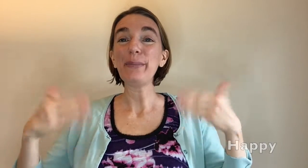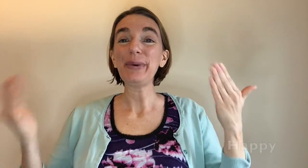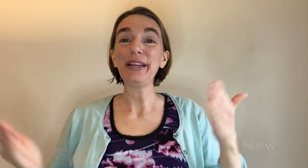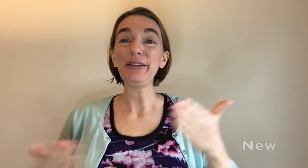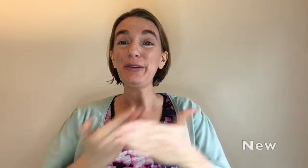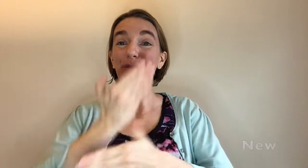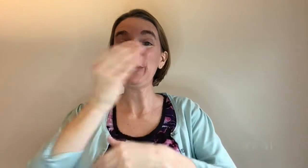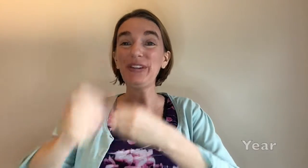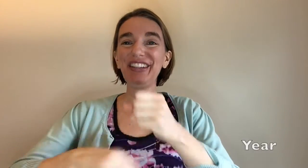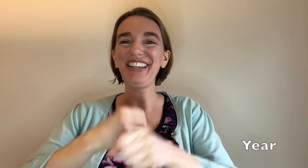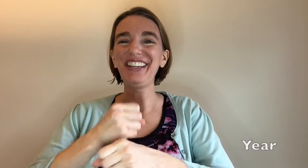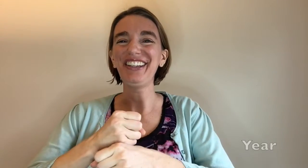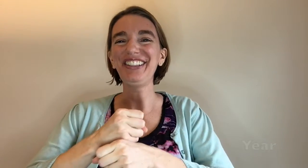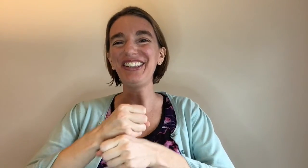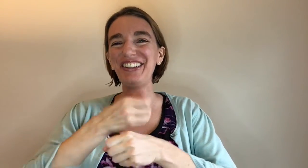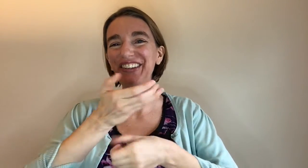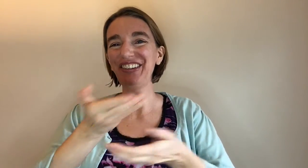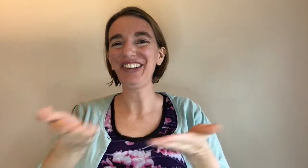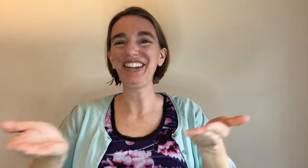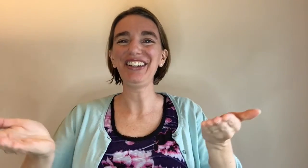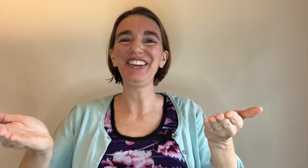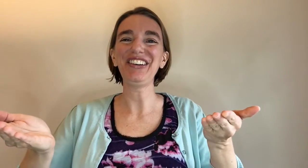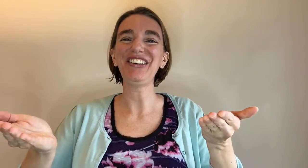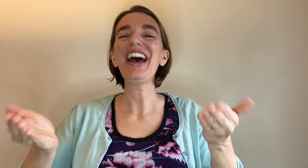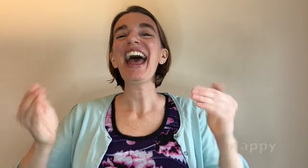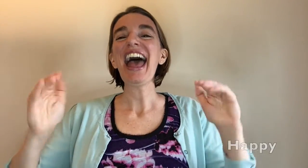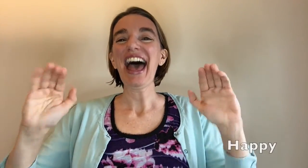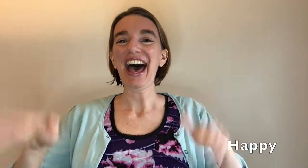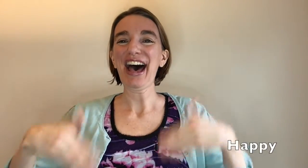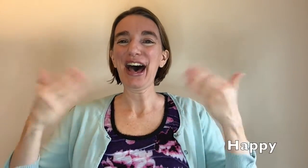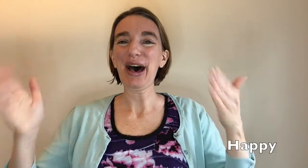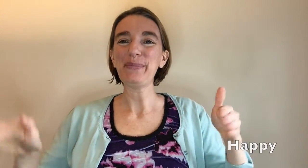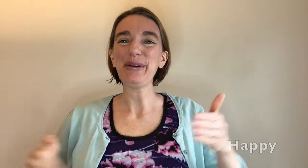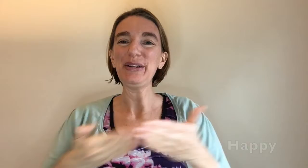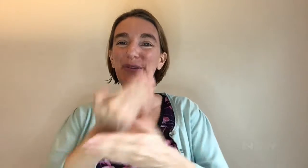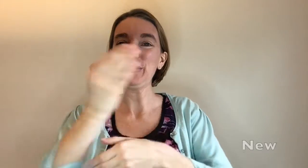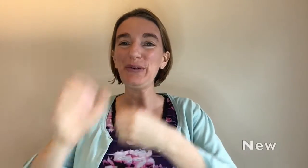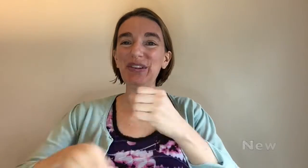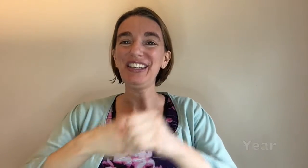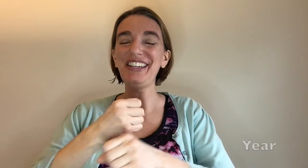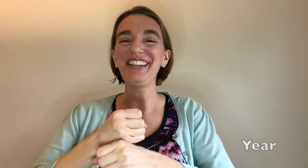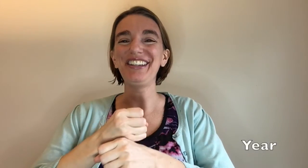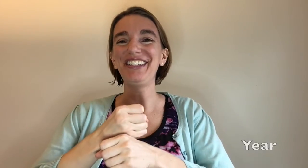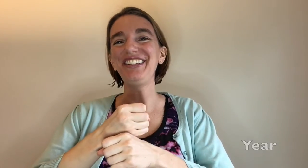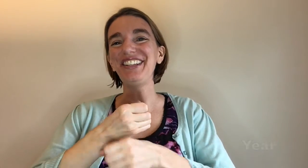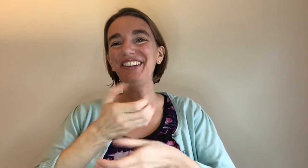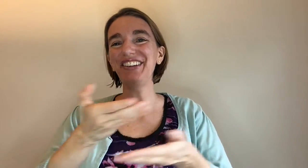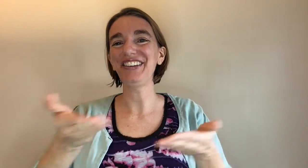Happy New Year to you. Happy New Year to